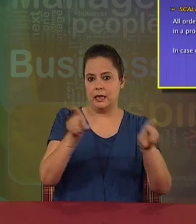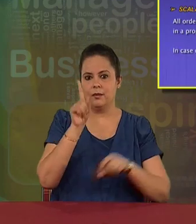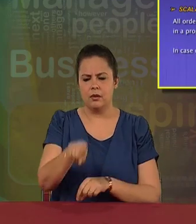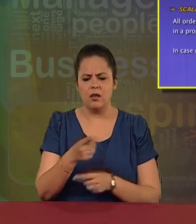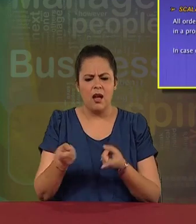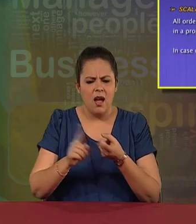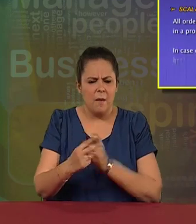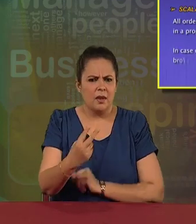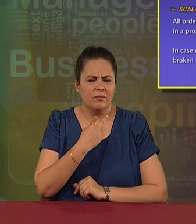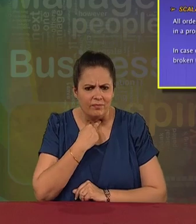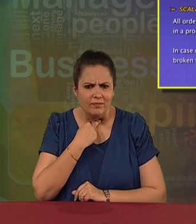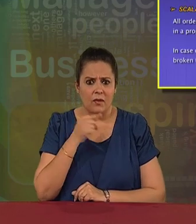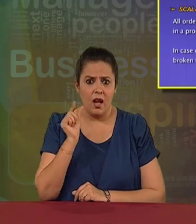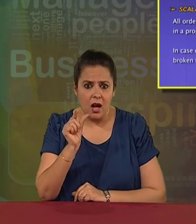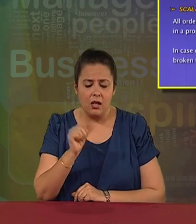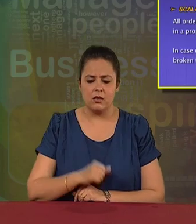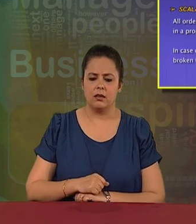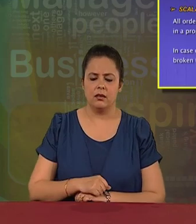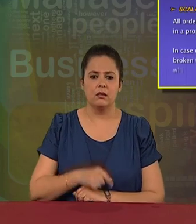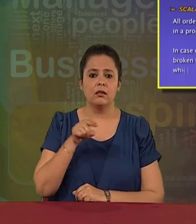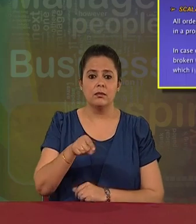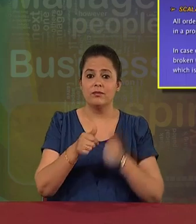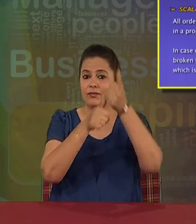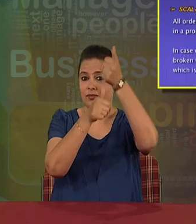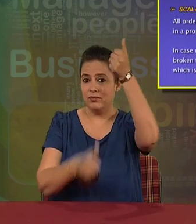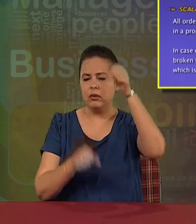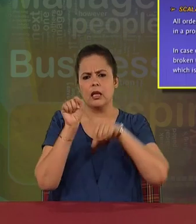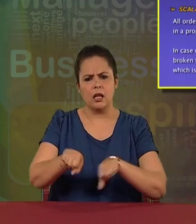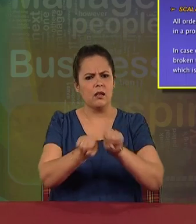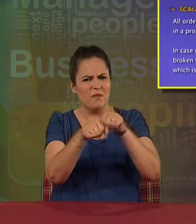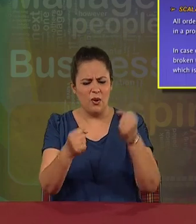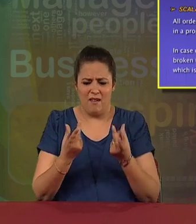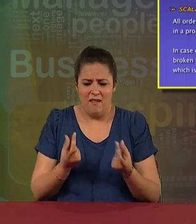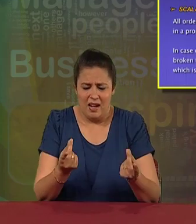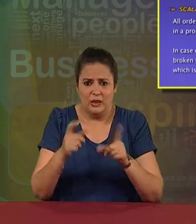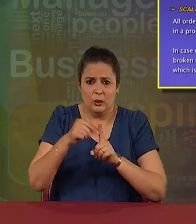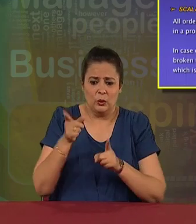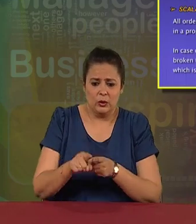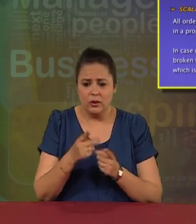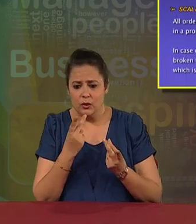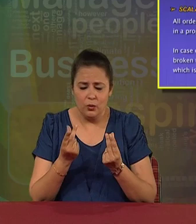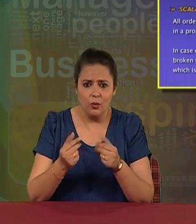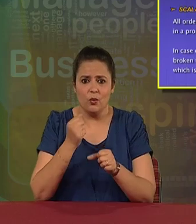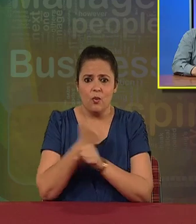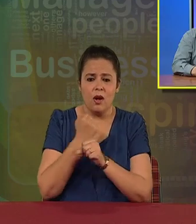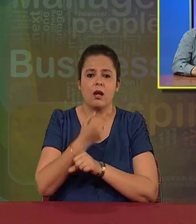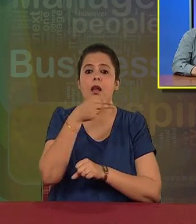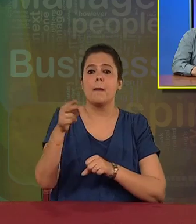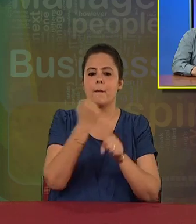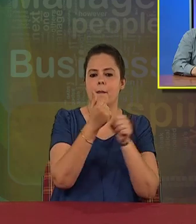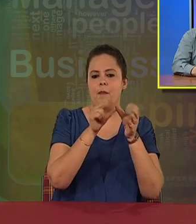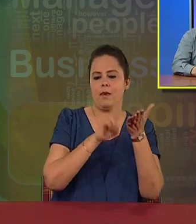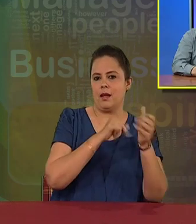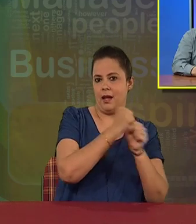of emergency, the chain can be broken to capitalize the opportunities, which is known as gangplank. Mr.